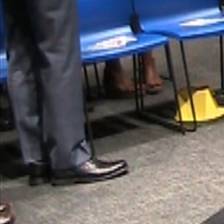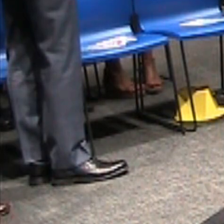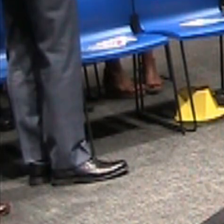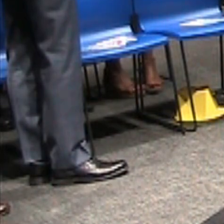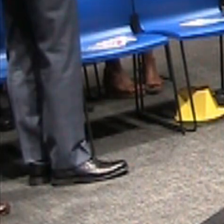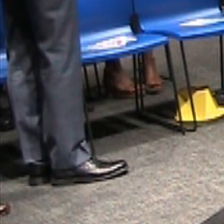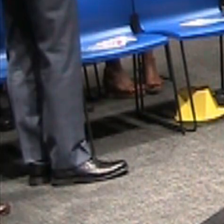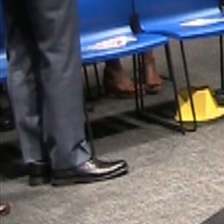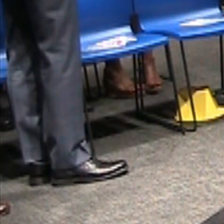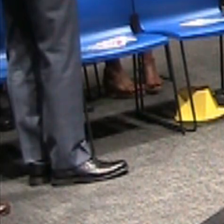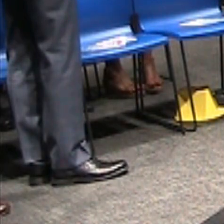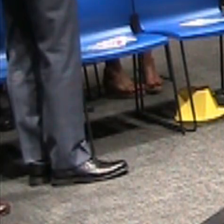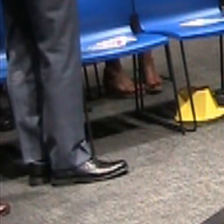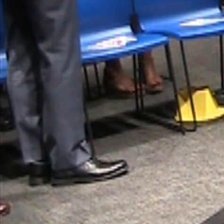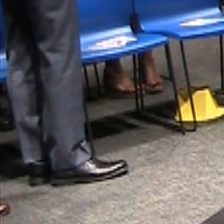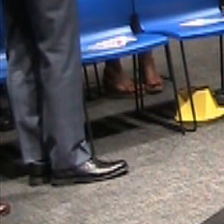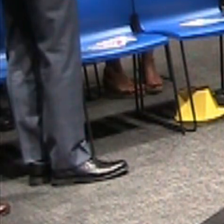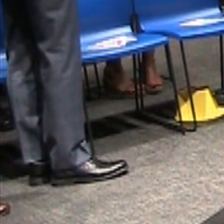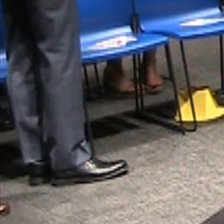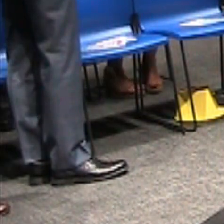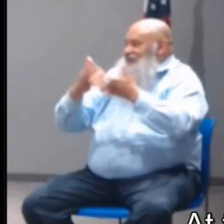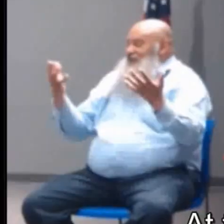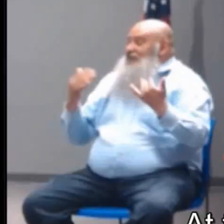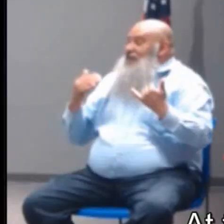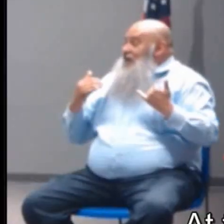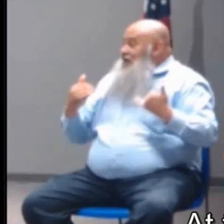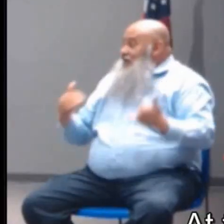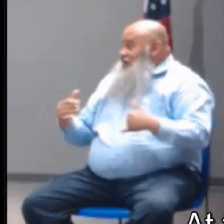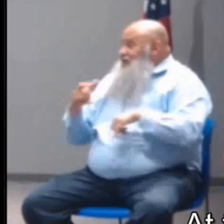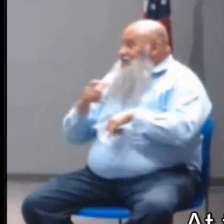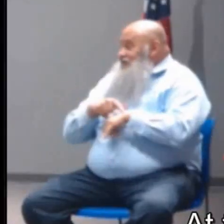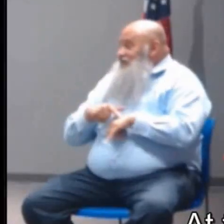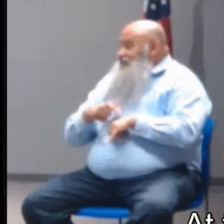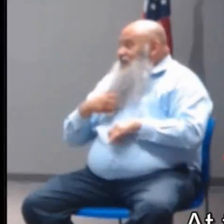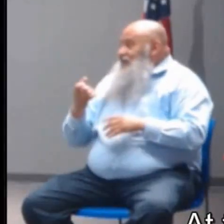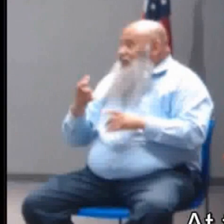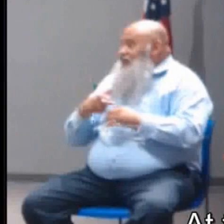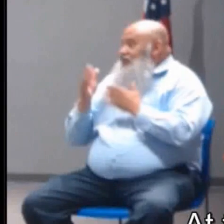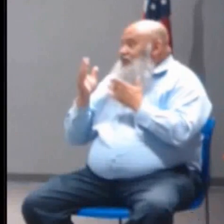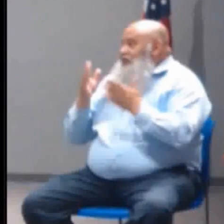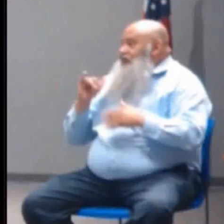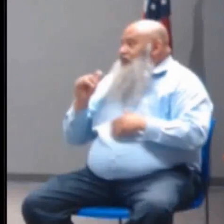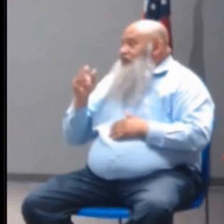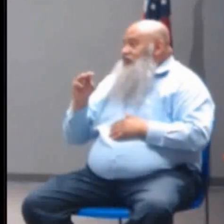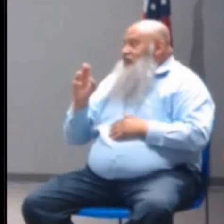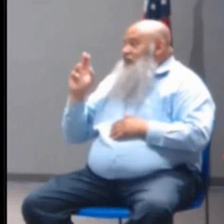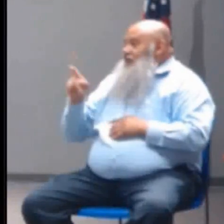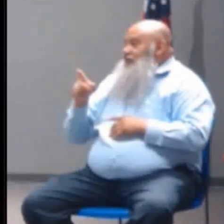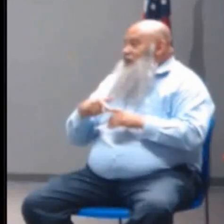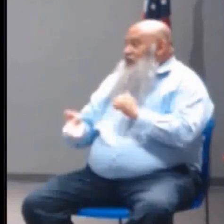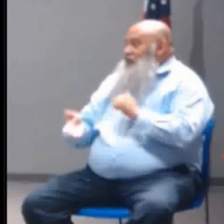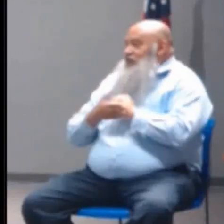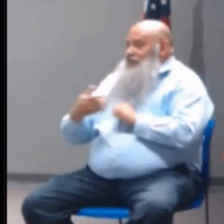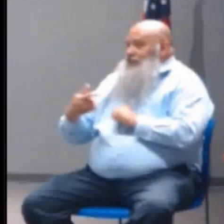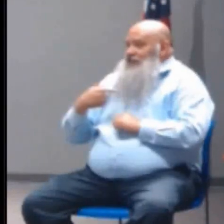Thank you all so much. At this time, I want to bring Jim up to help me